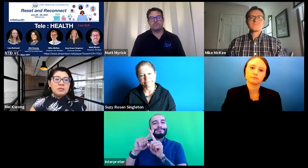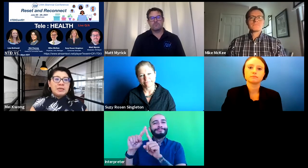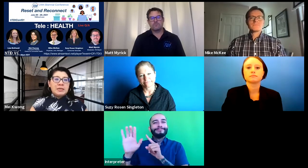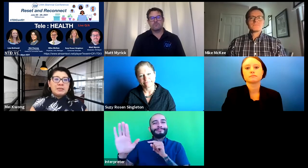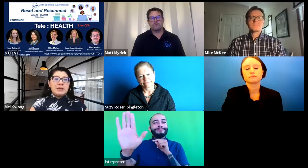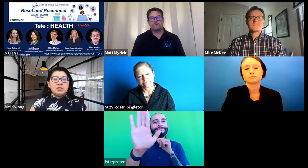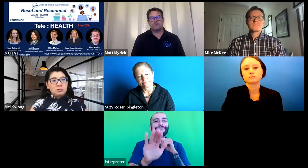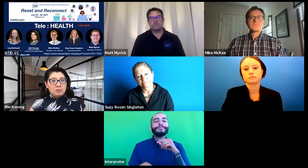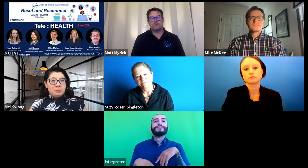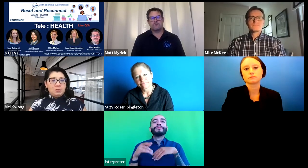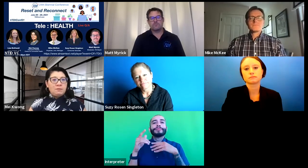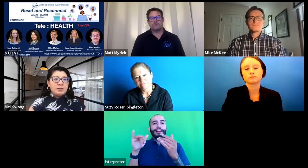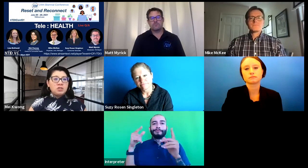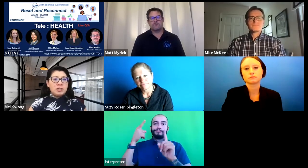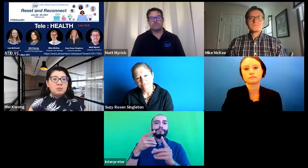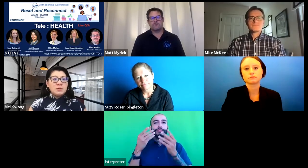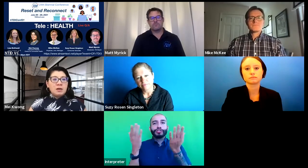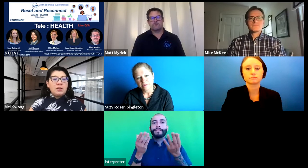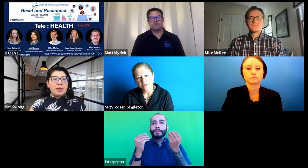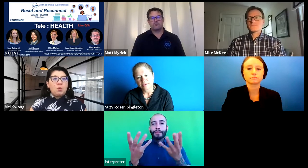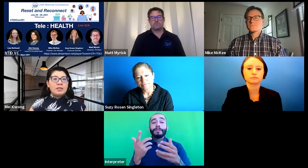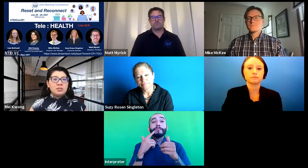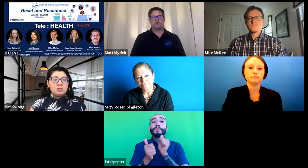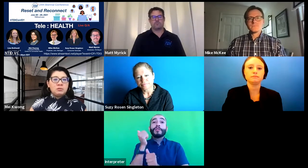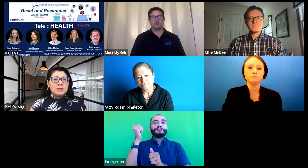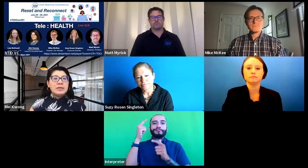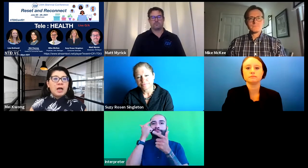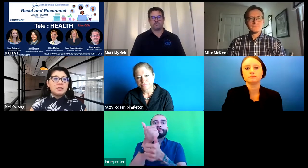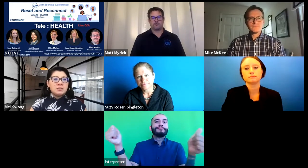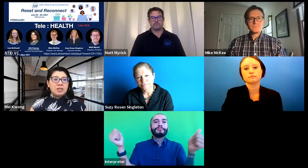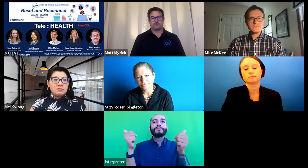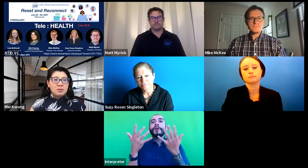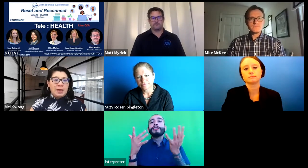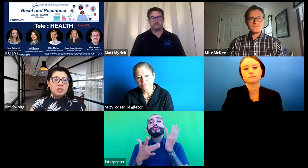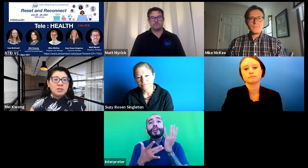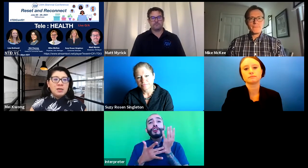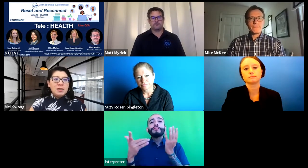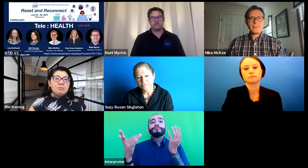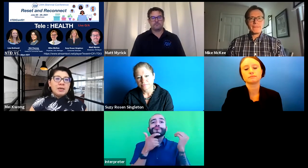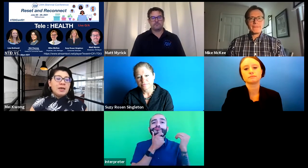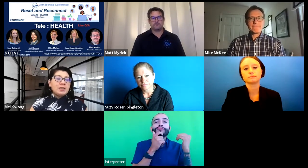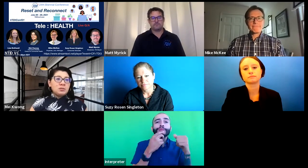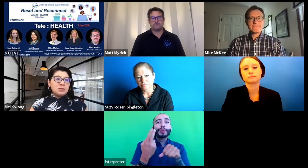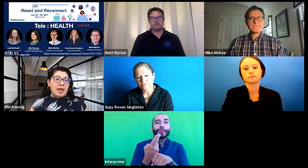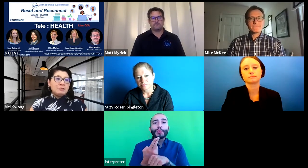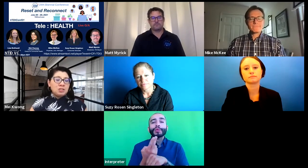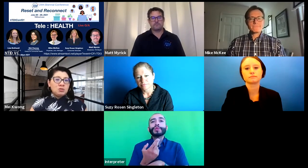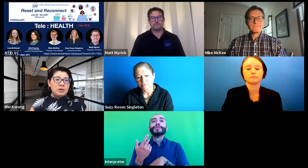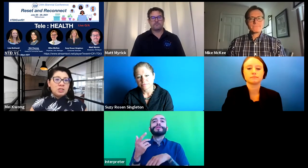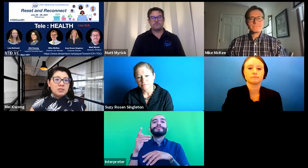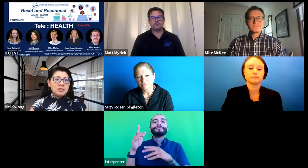it really is left to the provider's judgment on like when to use it in consultation with the patient, because you can